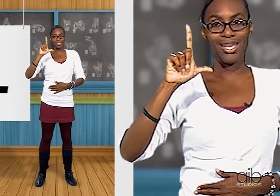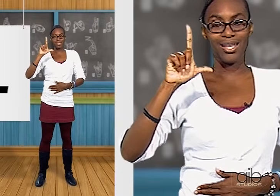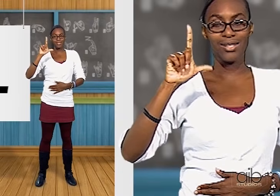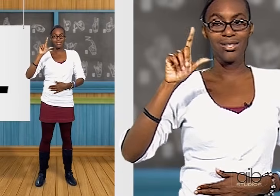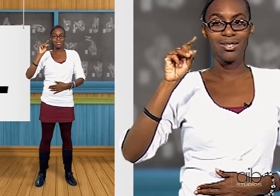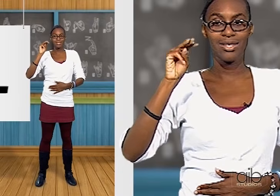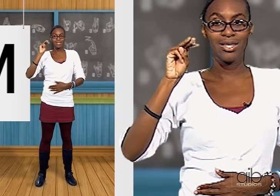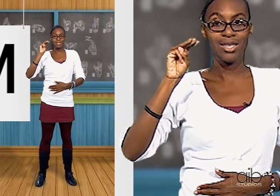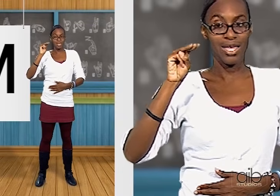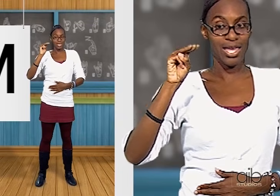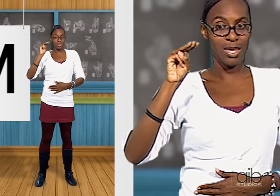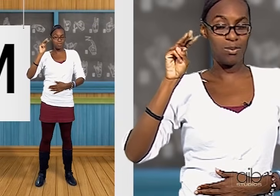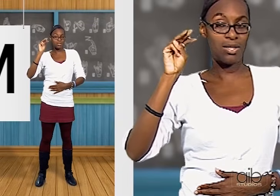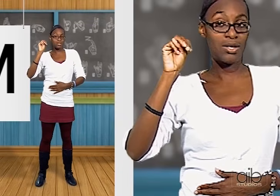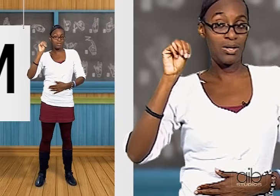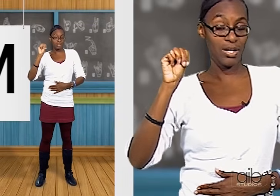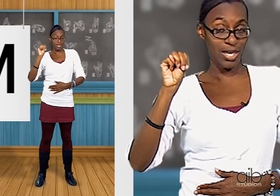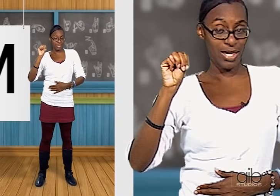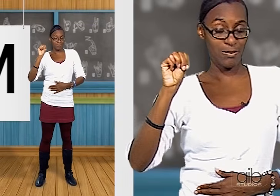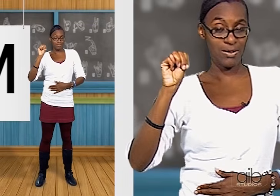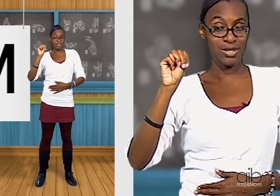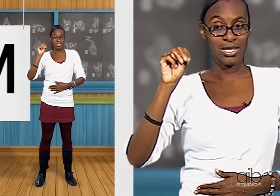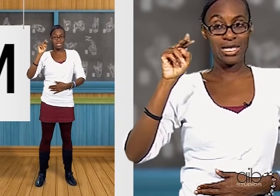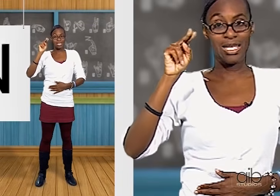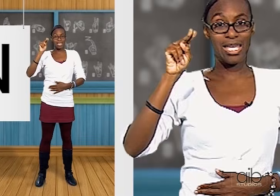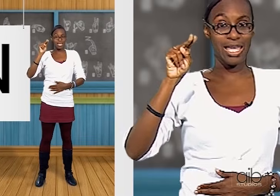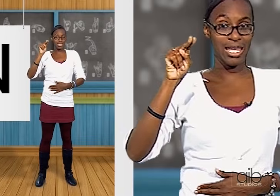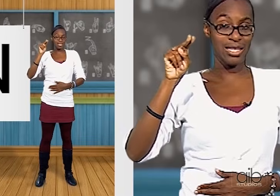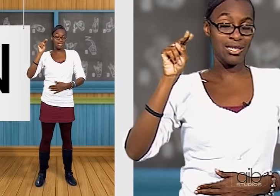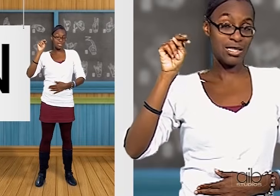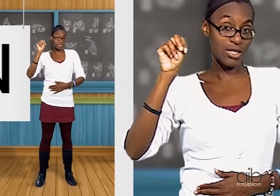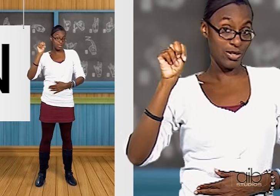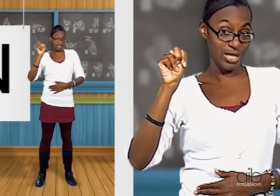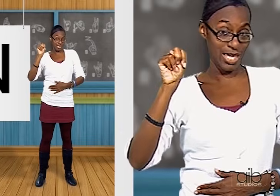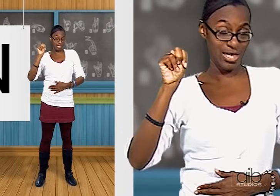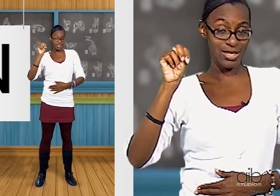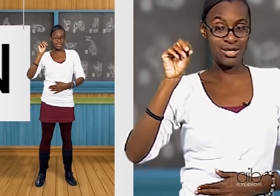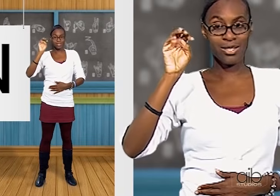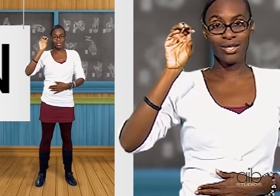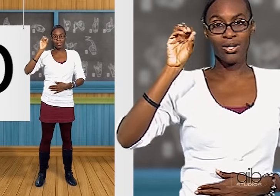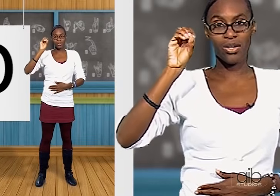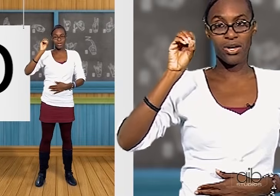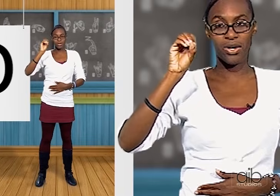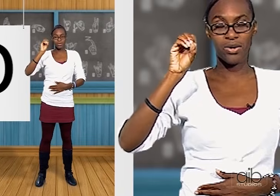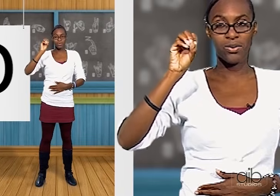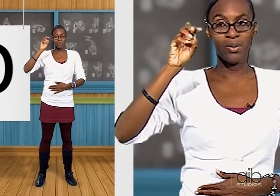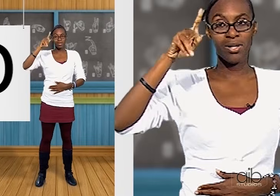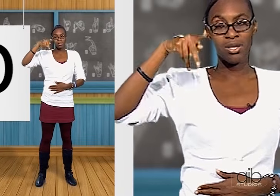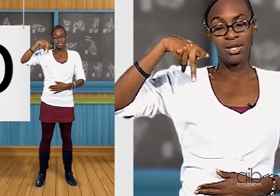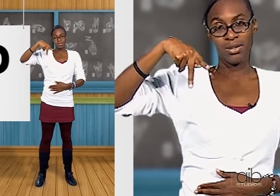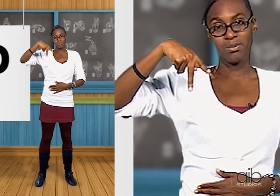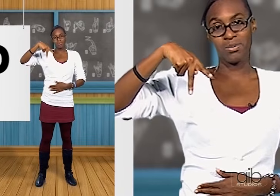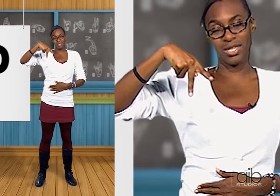L, M or M, N or N, O,